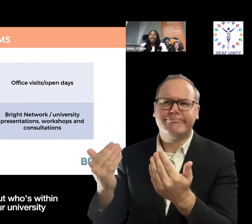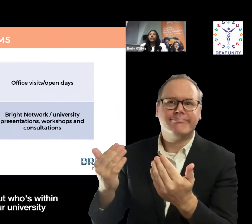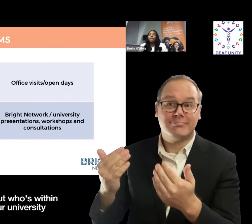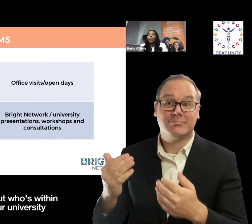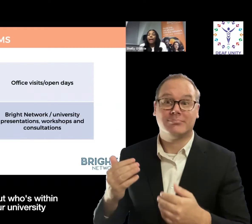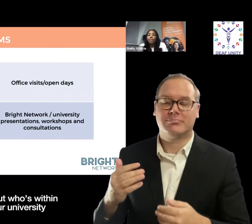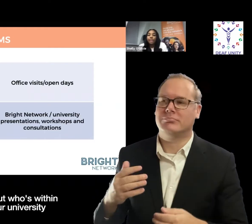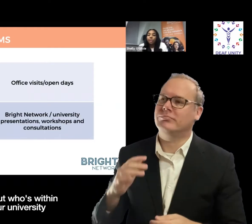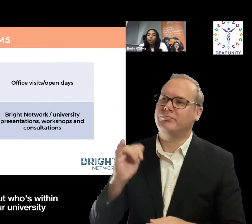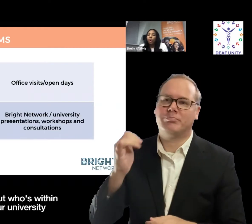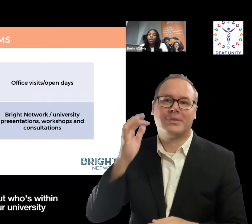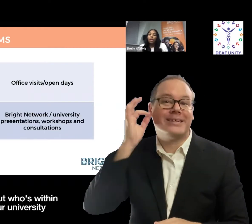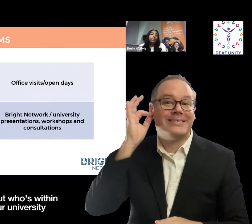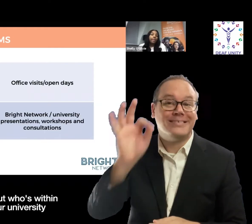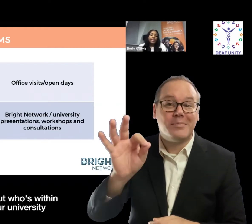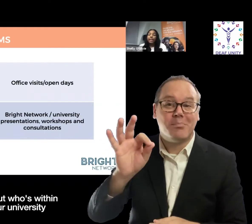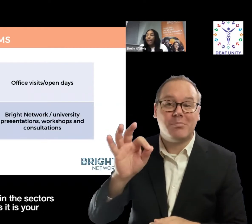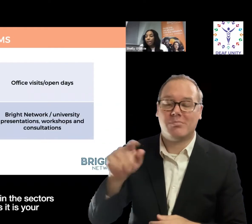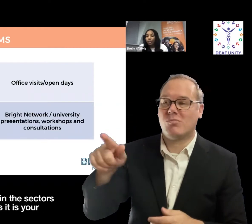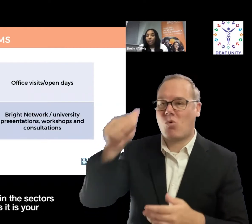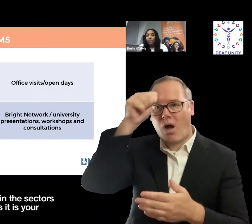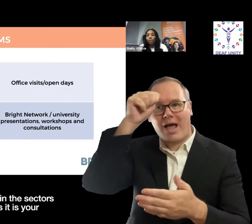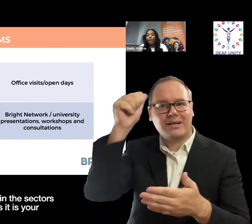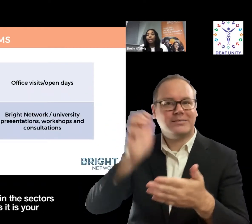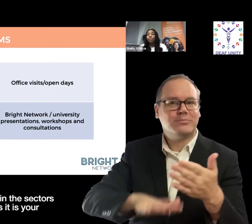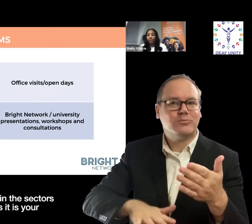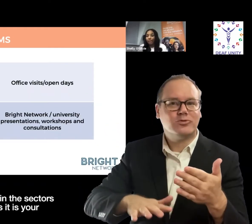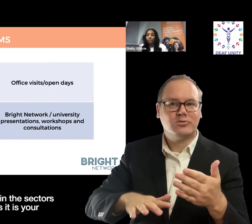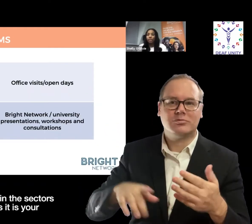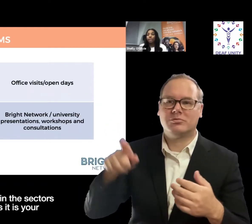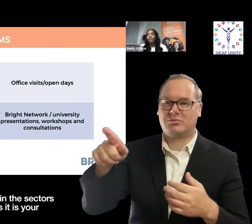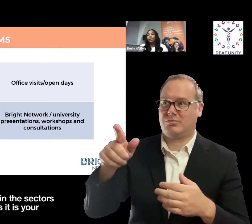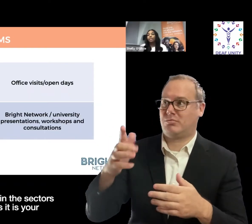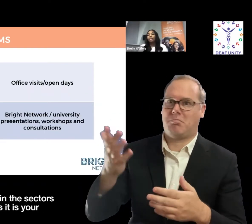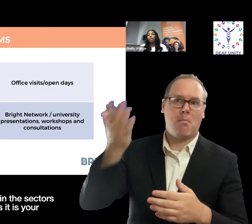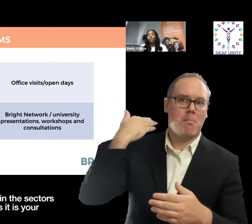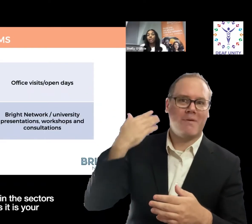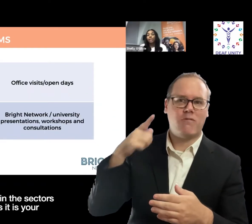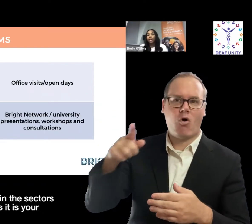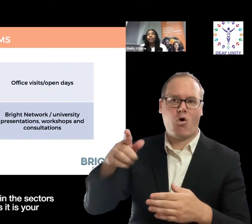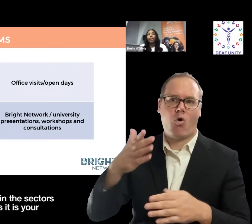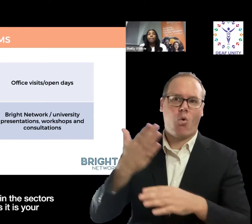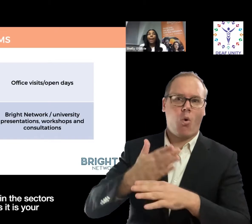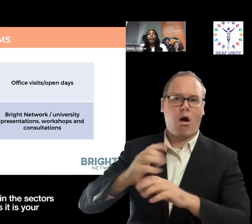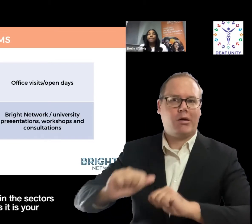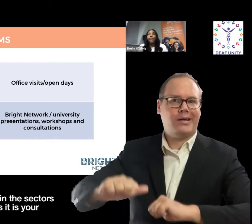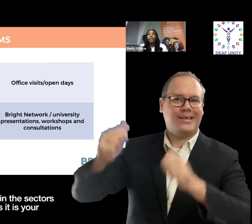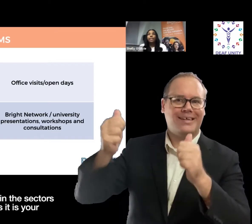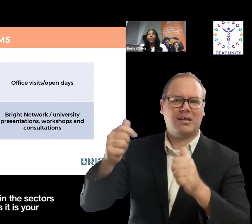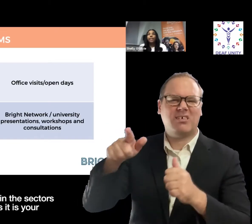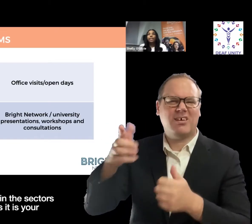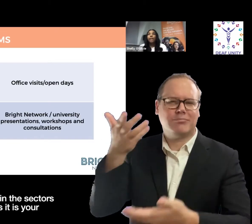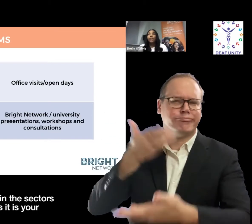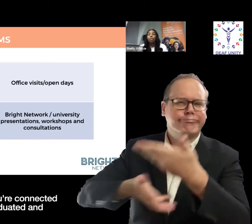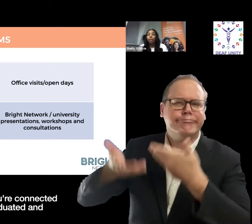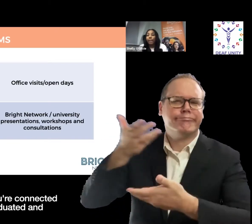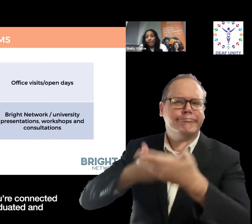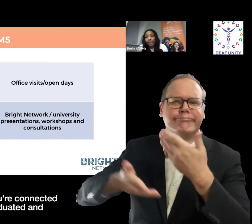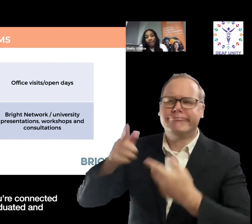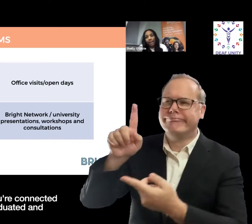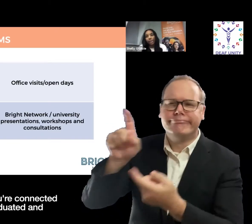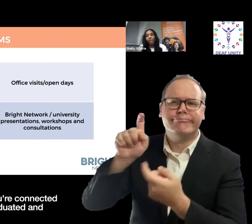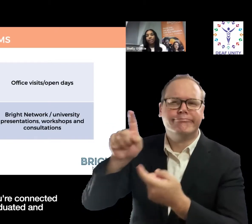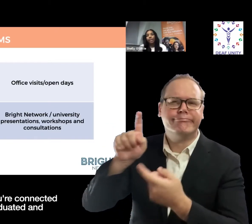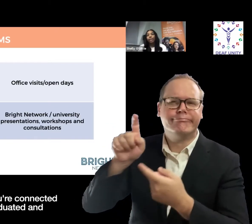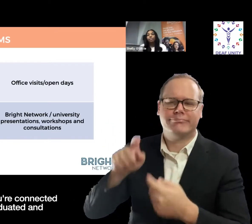your connection. Perhaps it's your university lecturers who have had careers within the sectors that you're interested in. Perhaps it is your